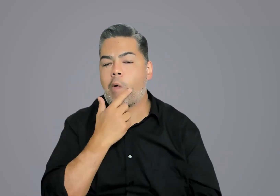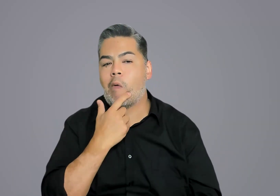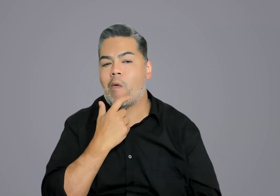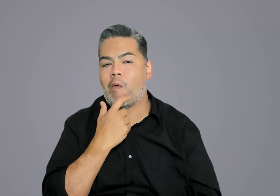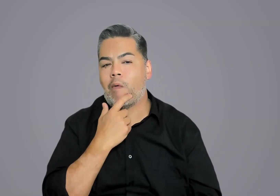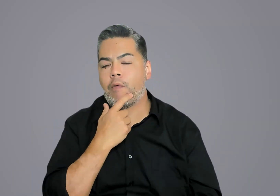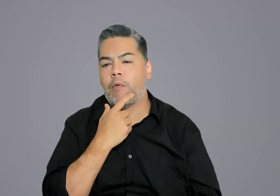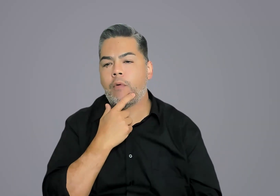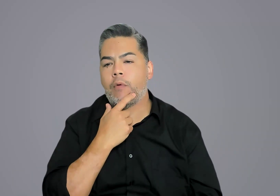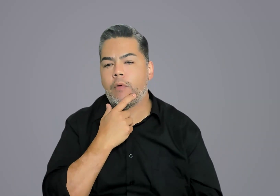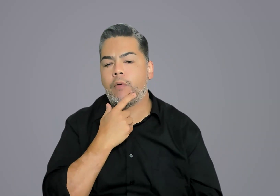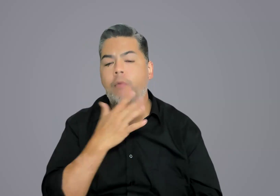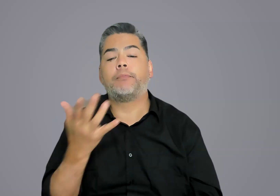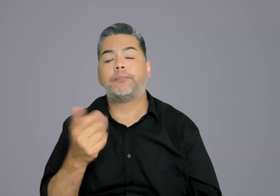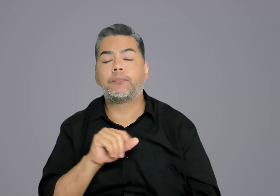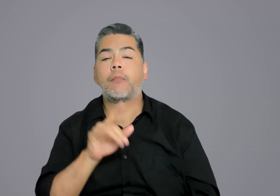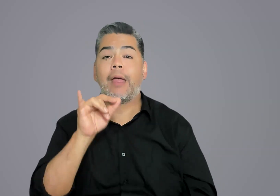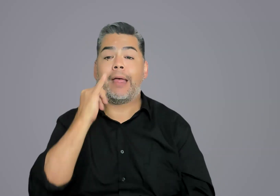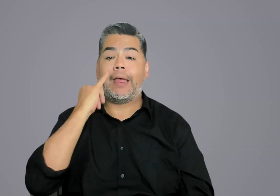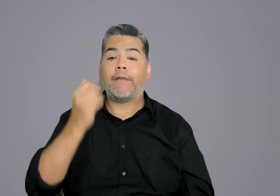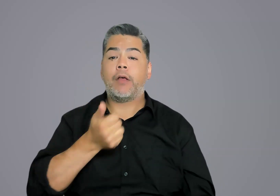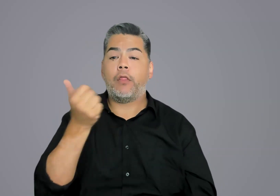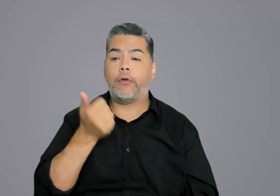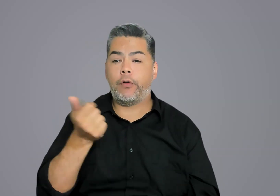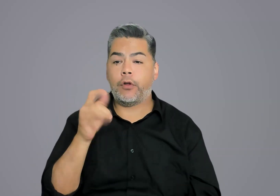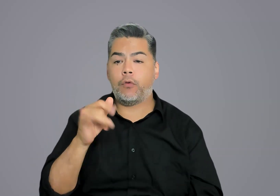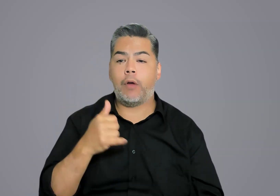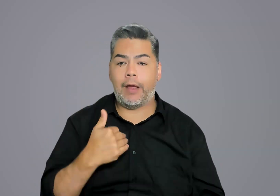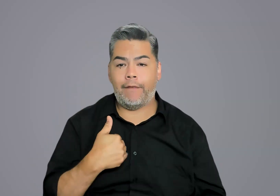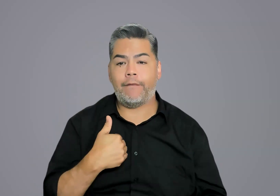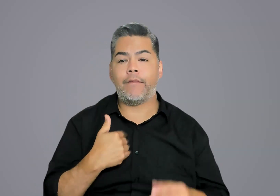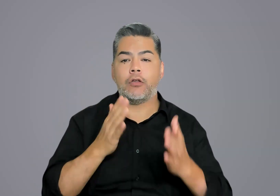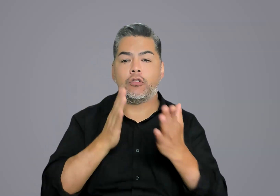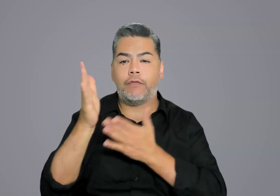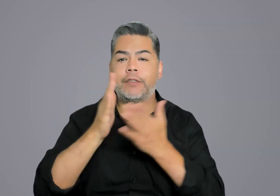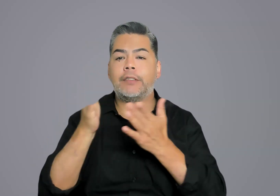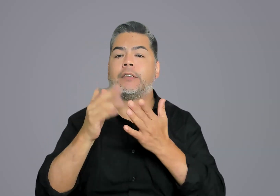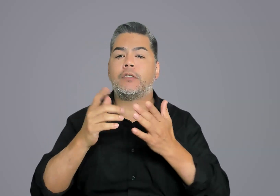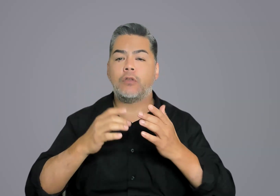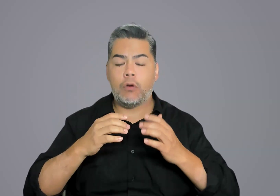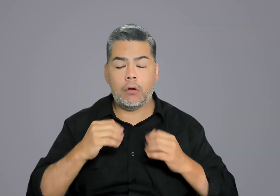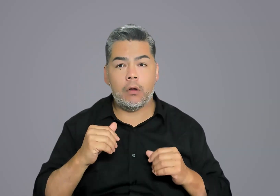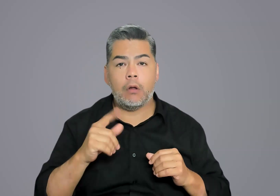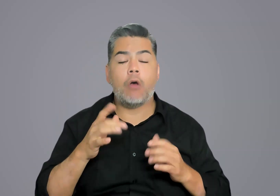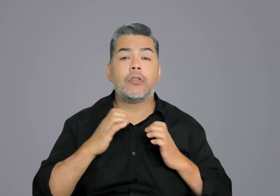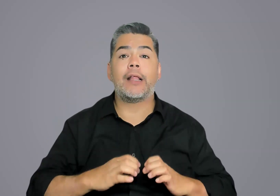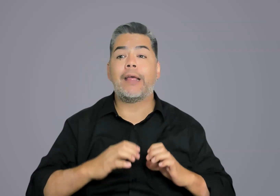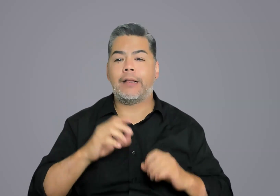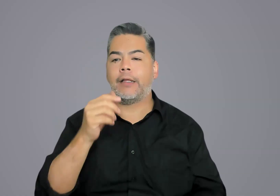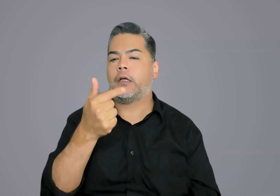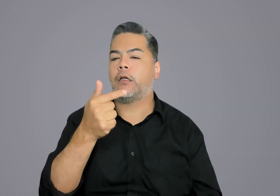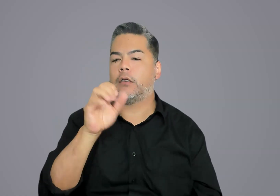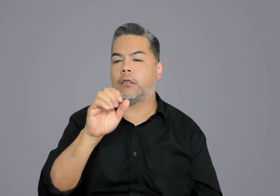hand, if you're trying to offer services to clients or really audit something like Georgetown's hundreds of